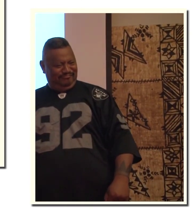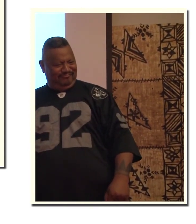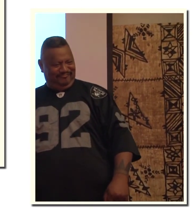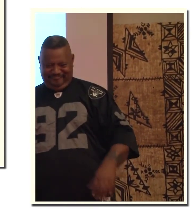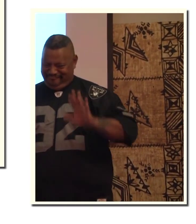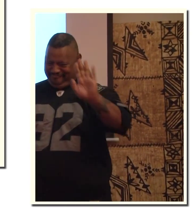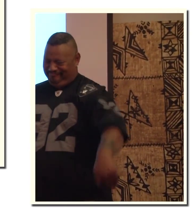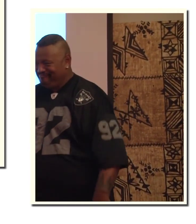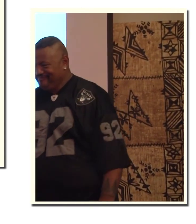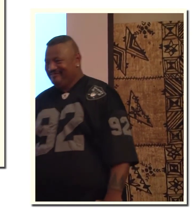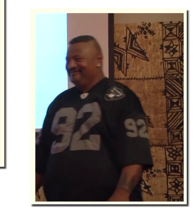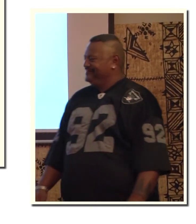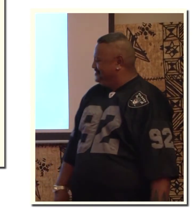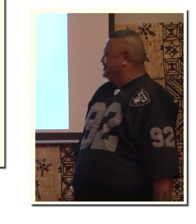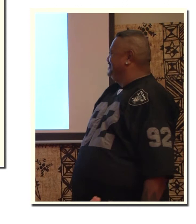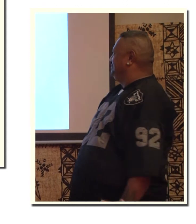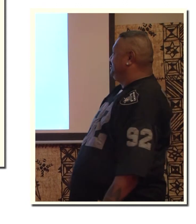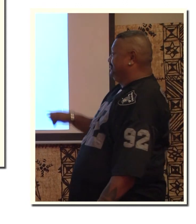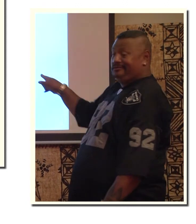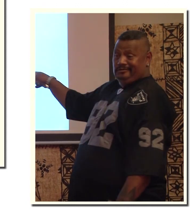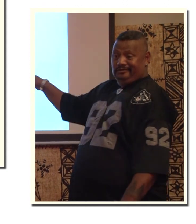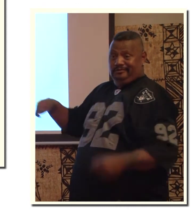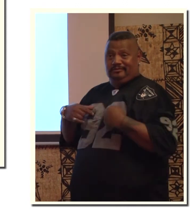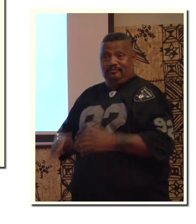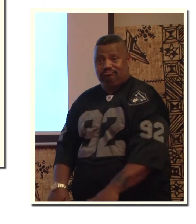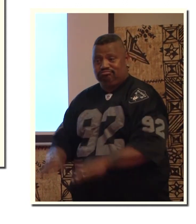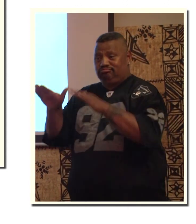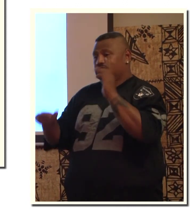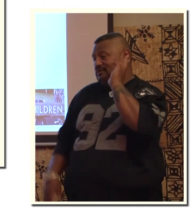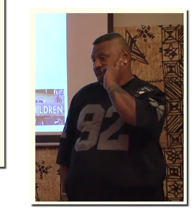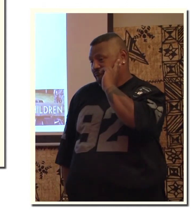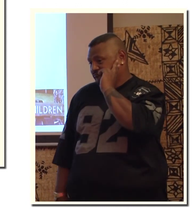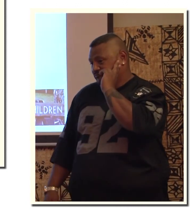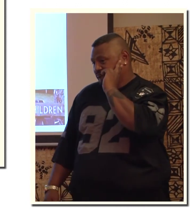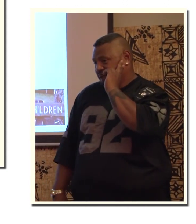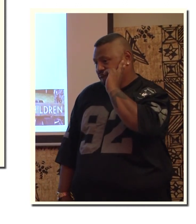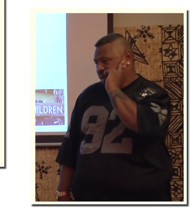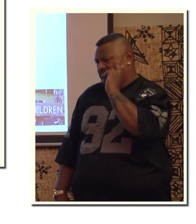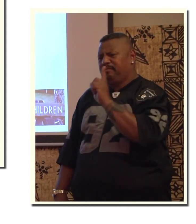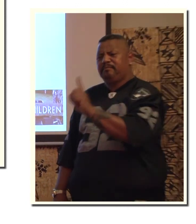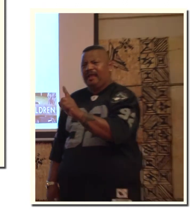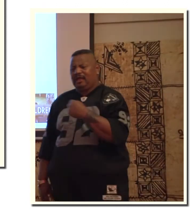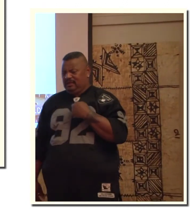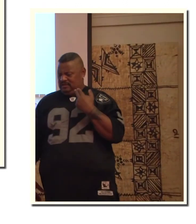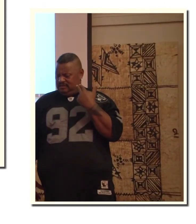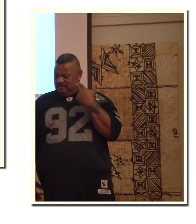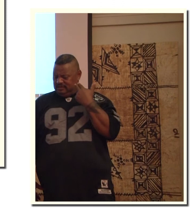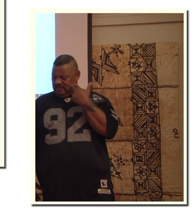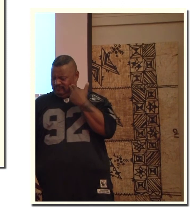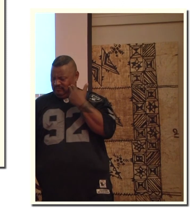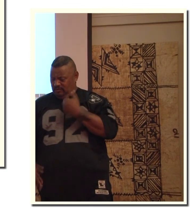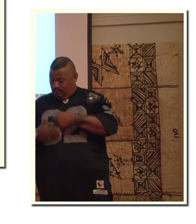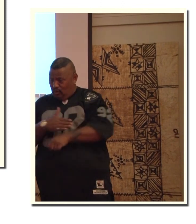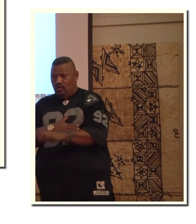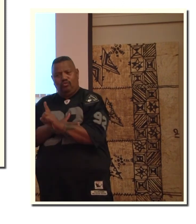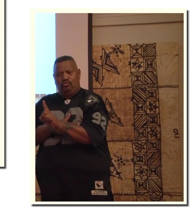Oh, what was that from the front row? Hey. So I grew up deaf, but